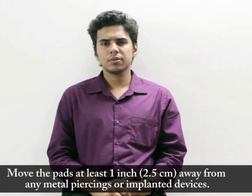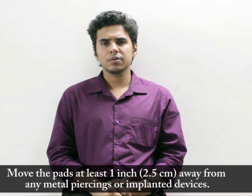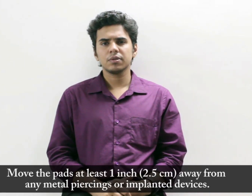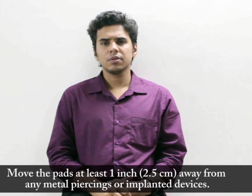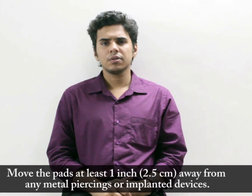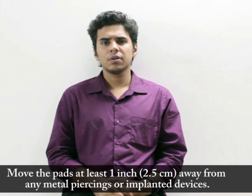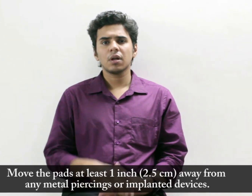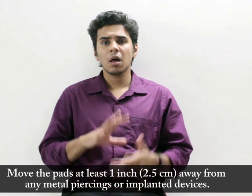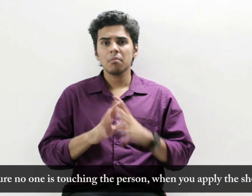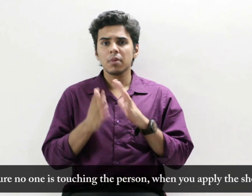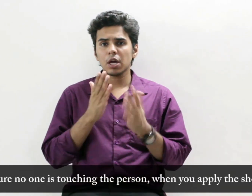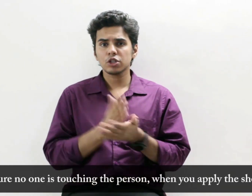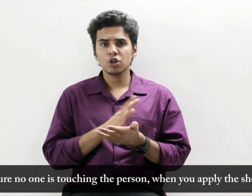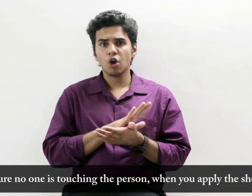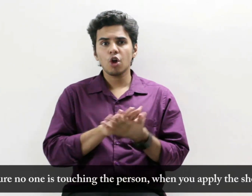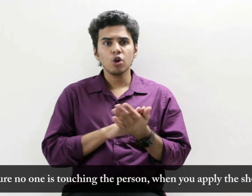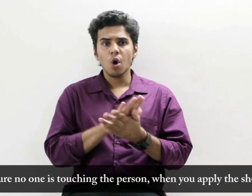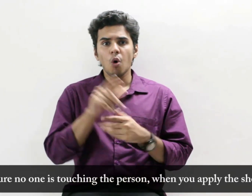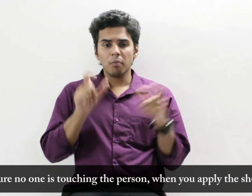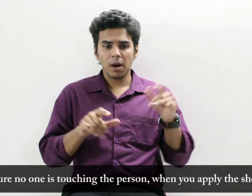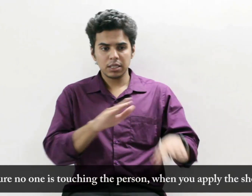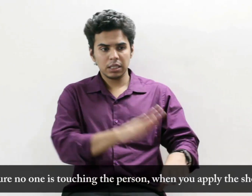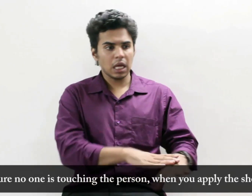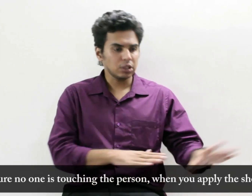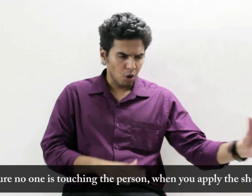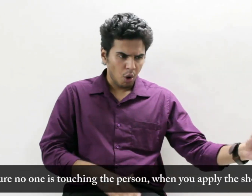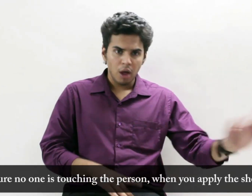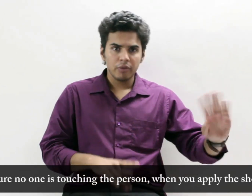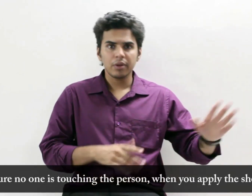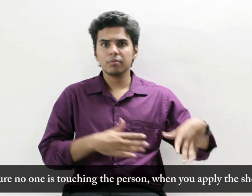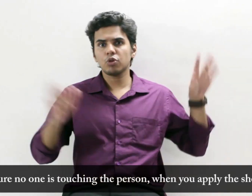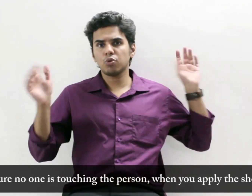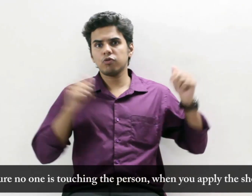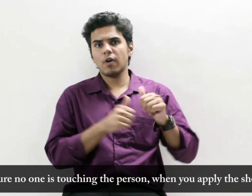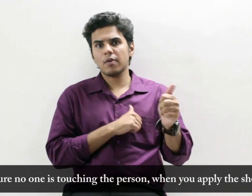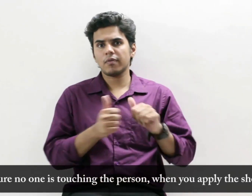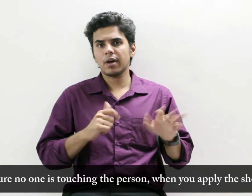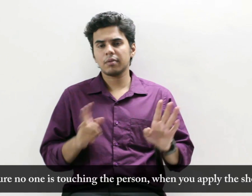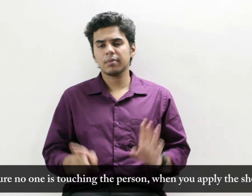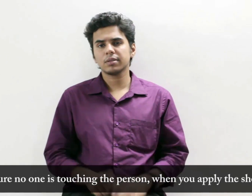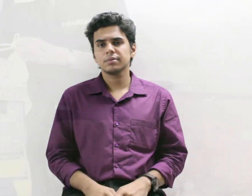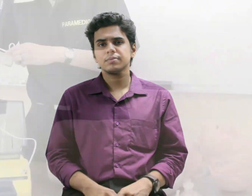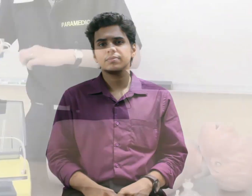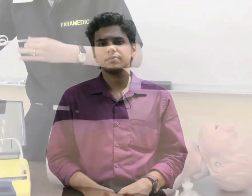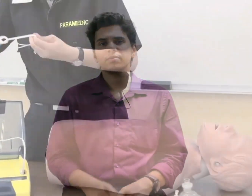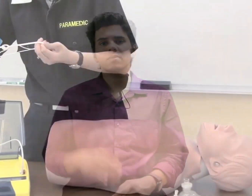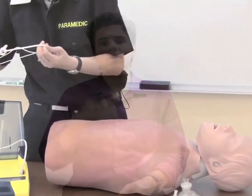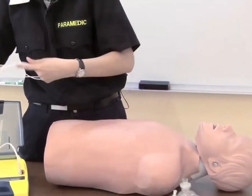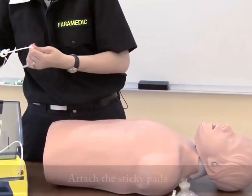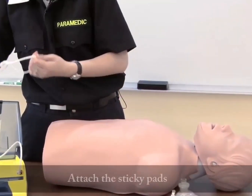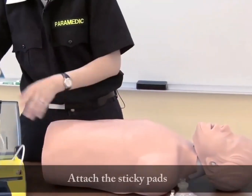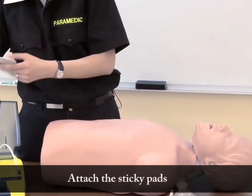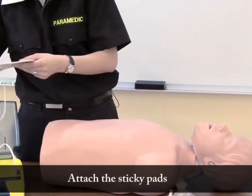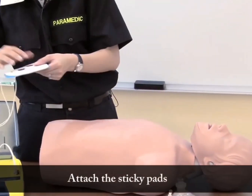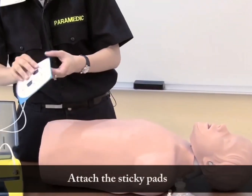devices. Make sure no one is touching the person when you apply the shock.